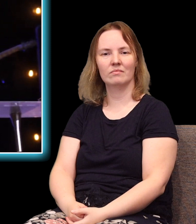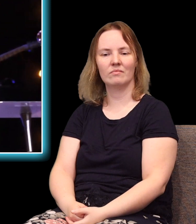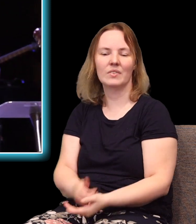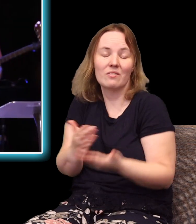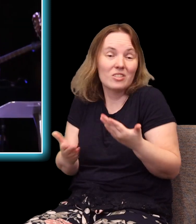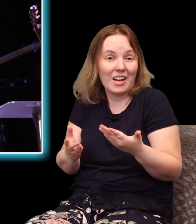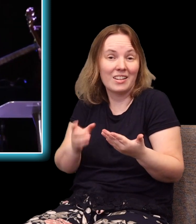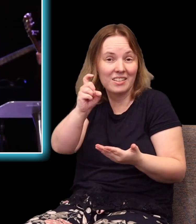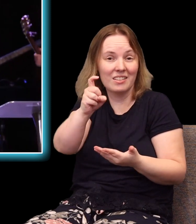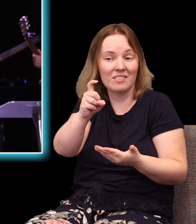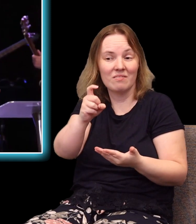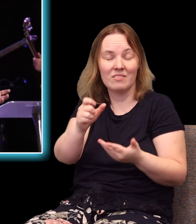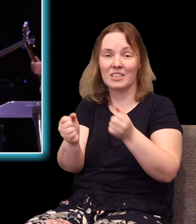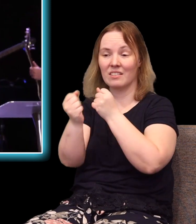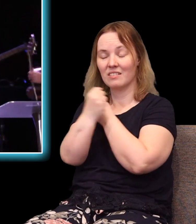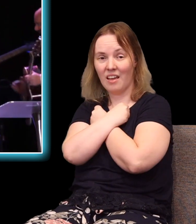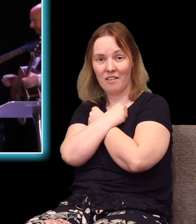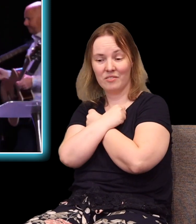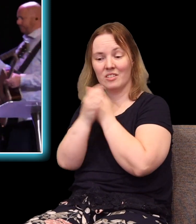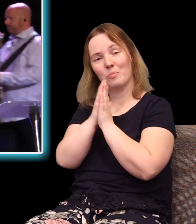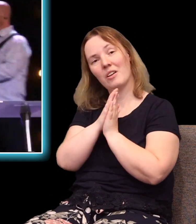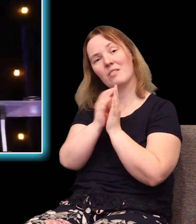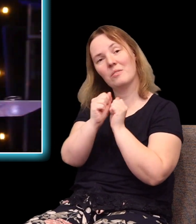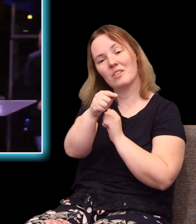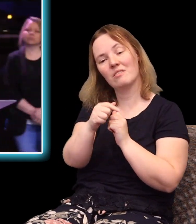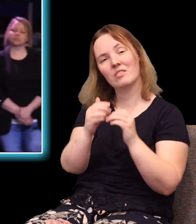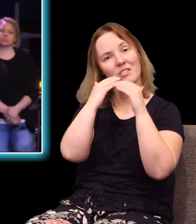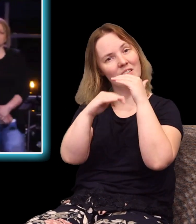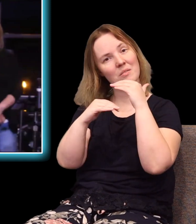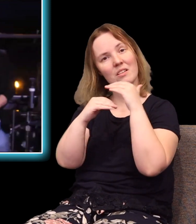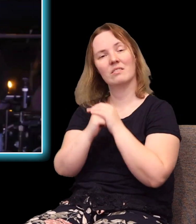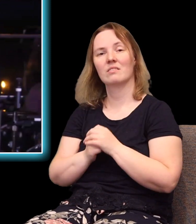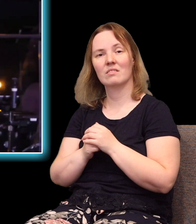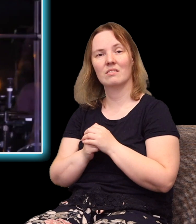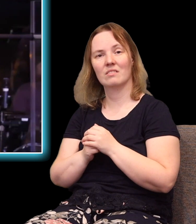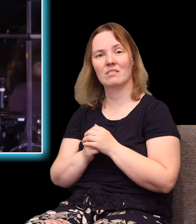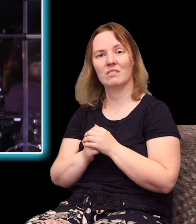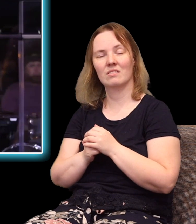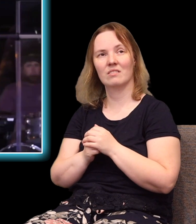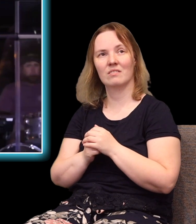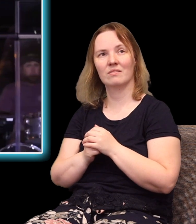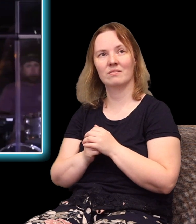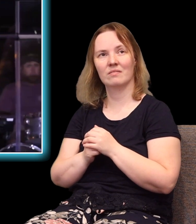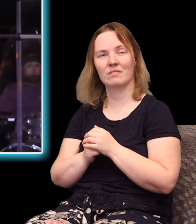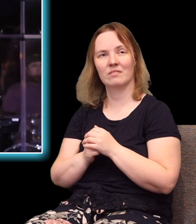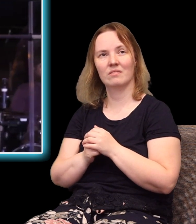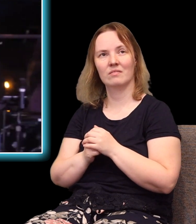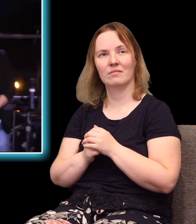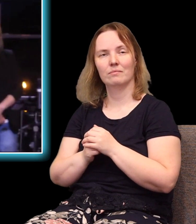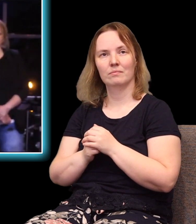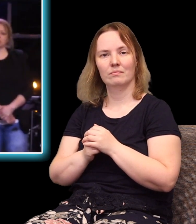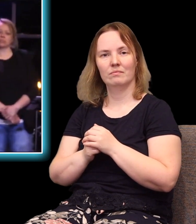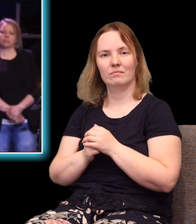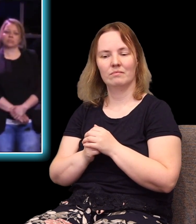if there's any need that you have this morning, we'd love to pray with you. But I want to invite you this morning. We had a couple dear people gave their hearts to Christ this